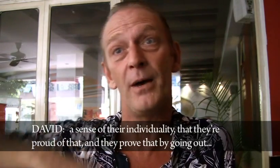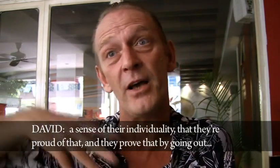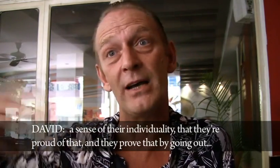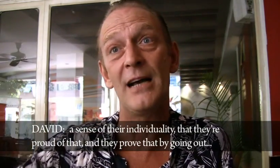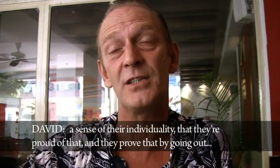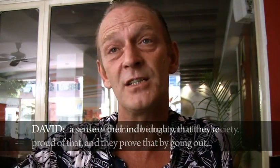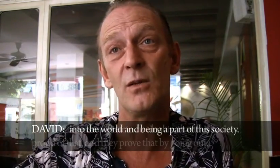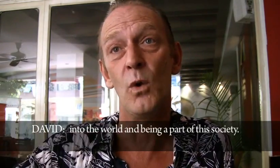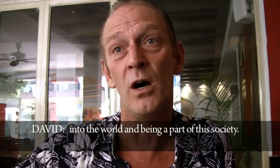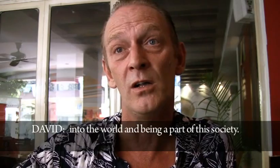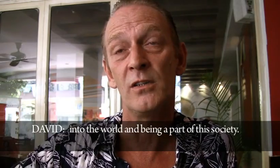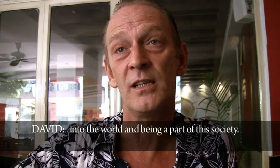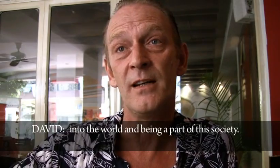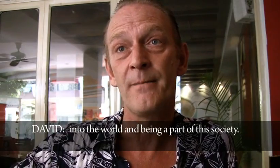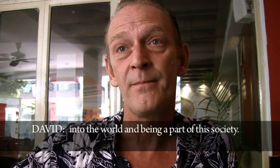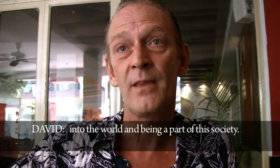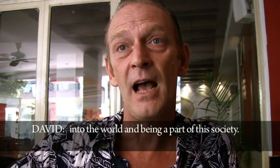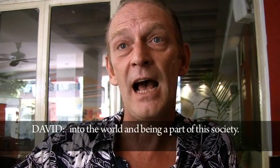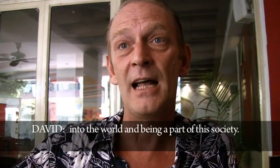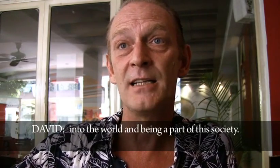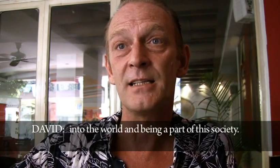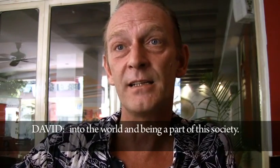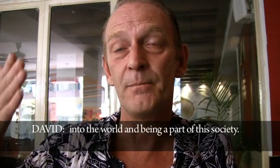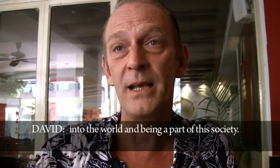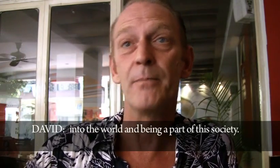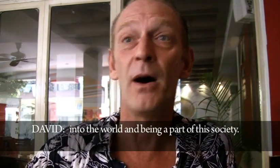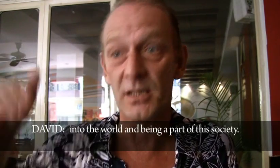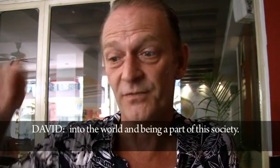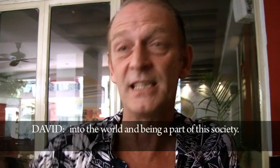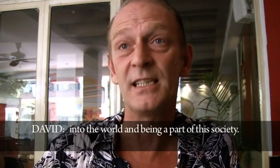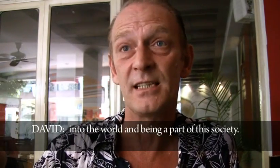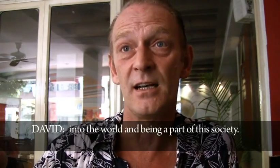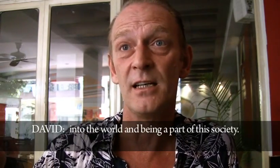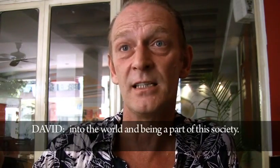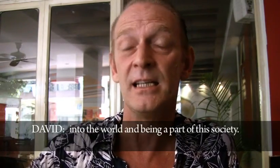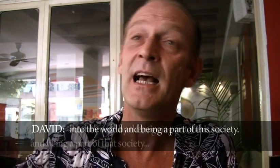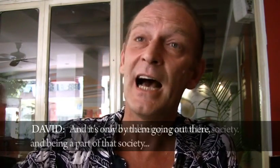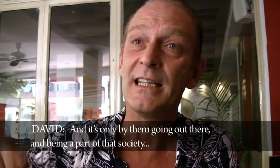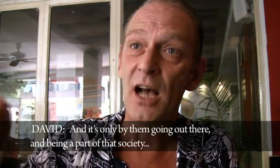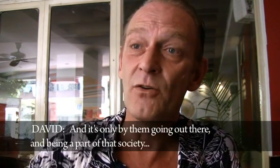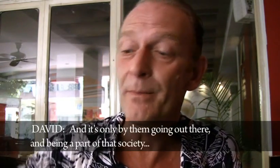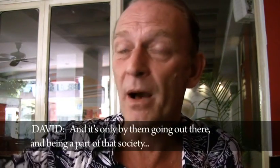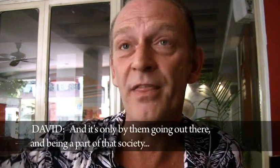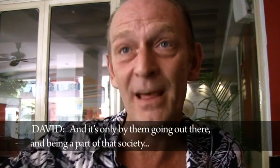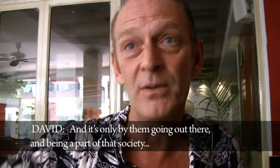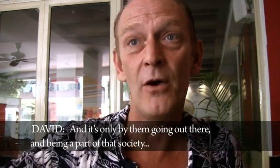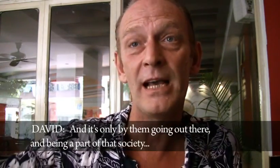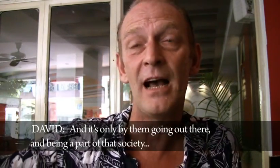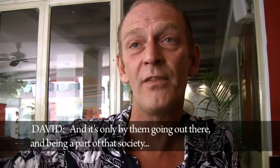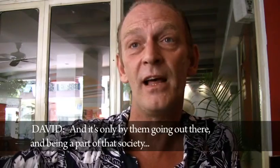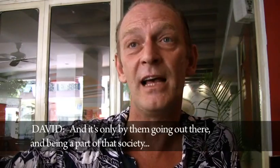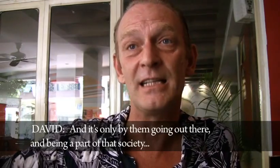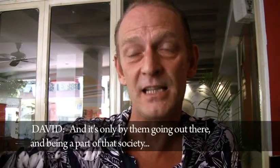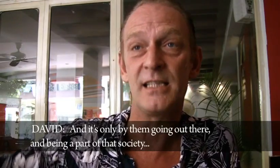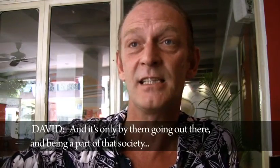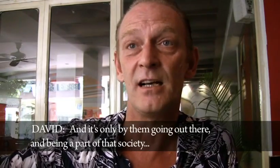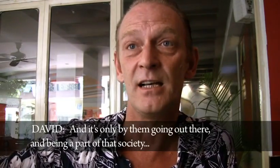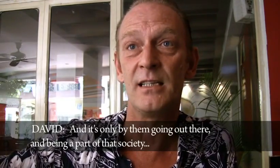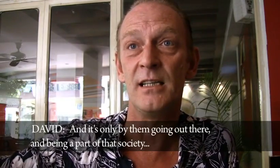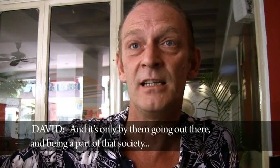out into the world and being part of this society. And it's only by them going out there into this society